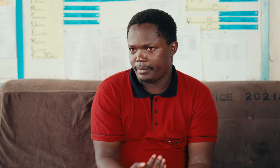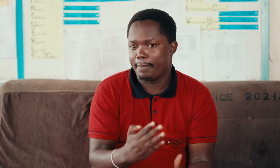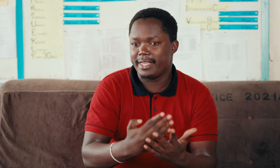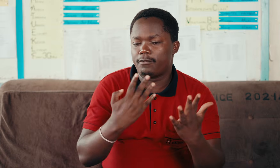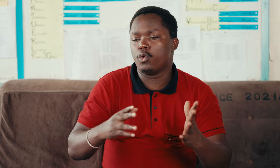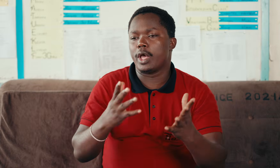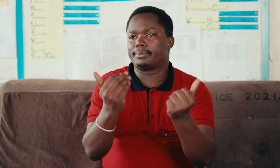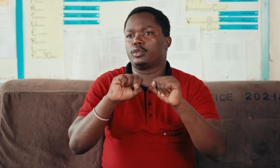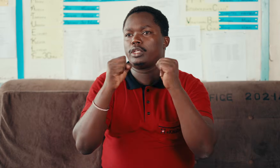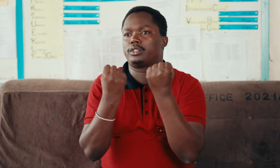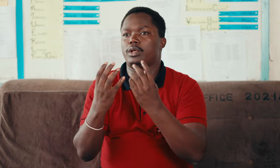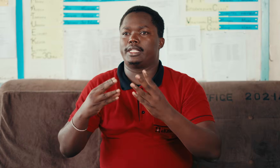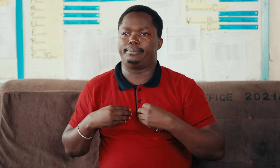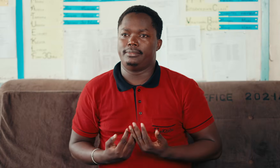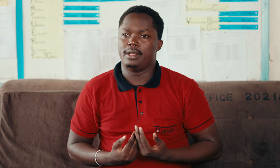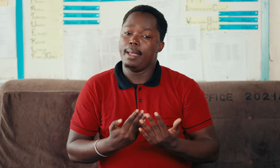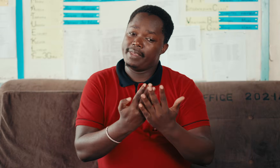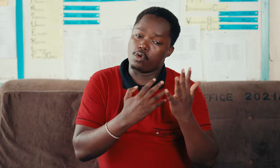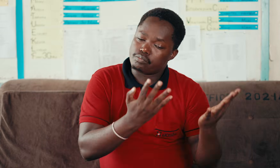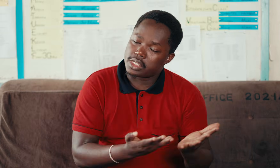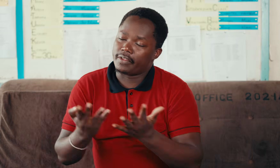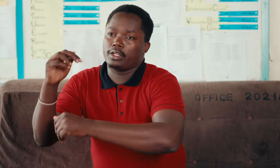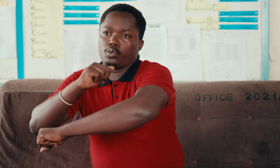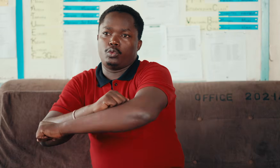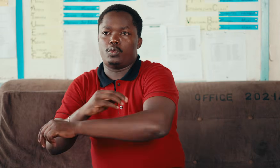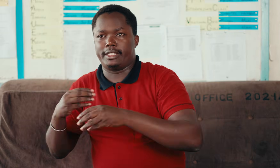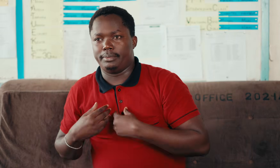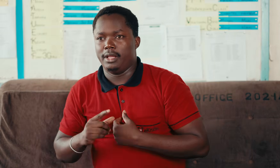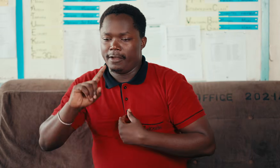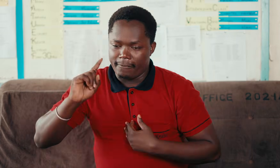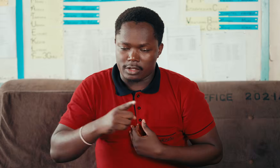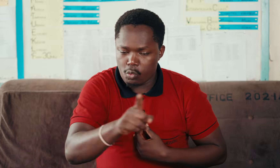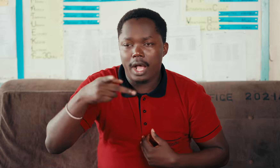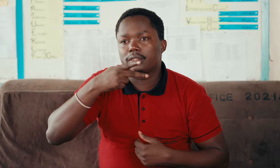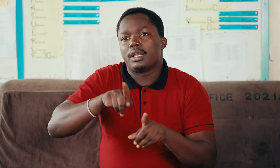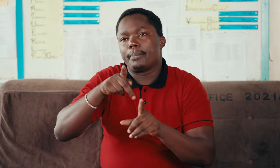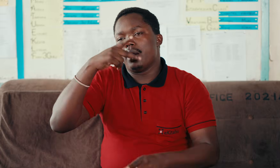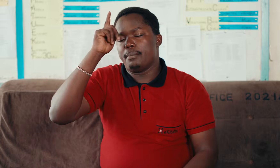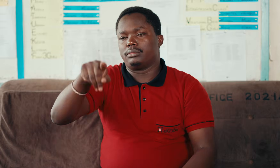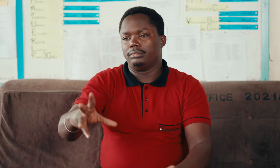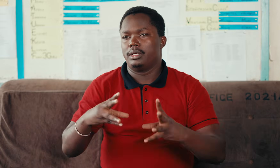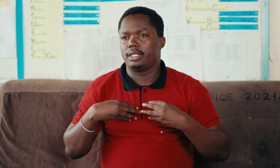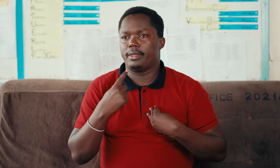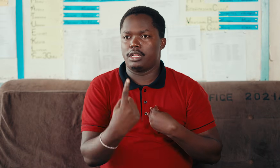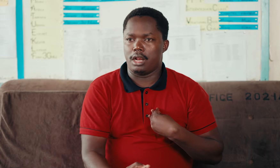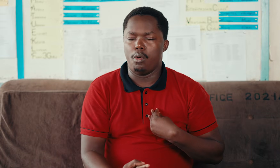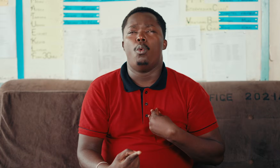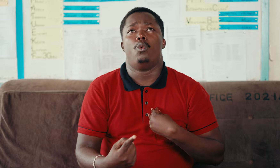child. Before the society accepts, you need to accept first. So you are the first person who